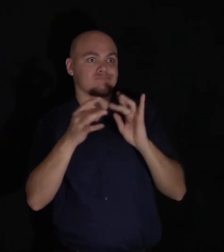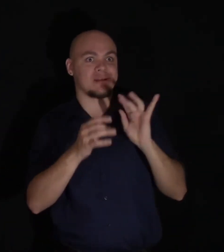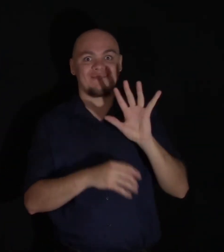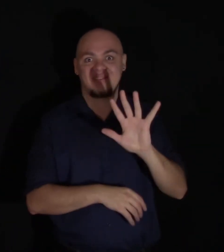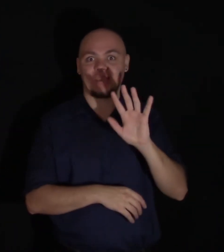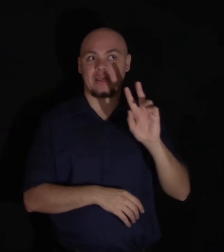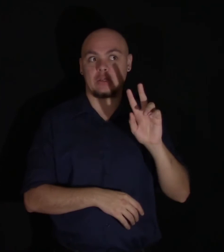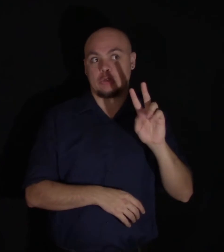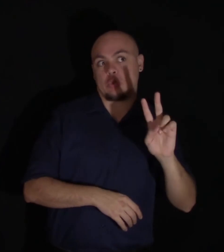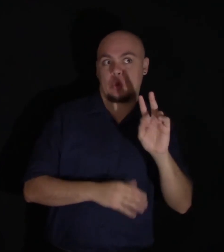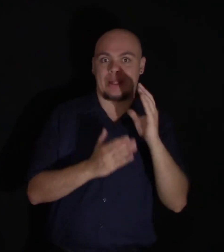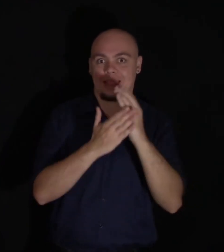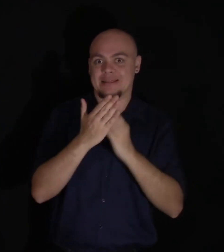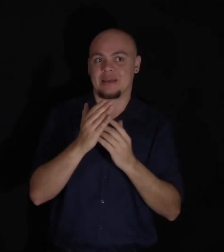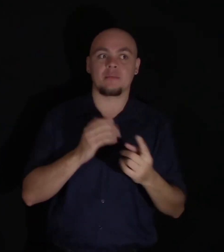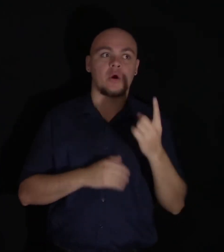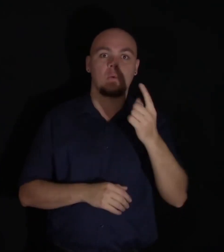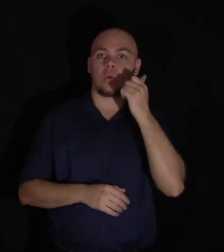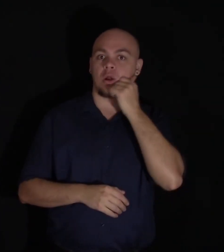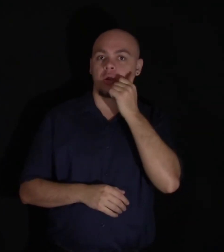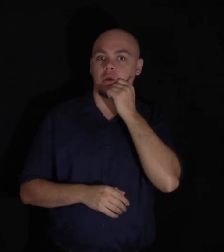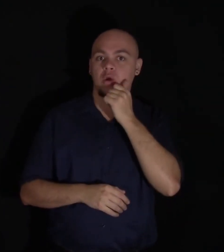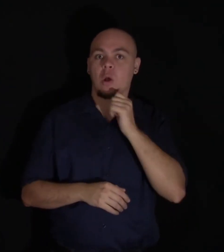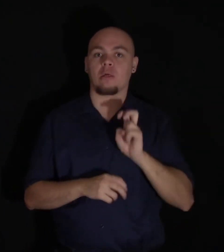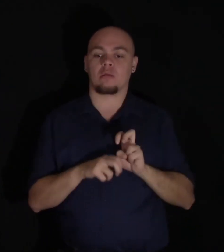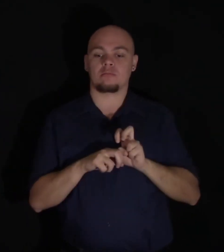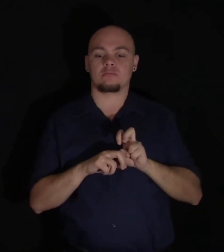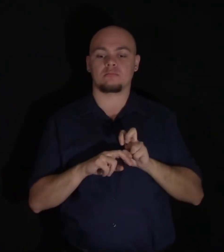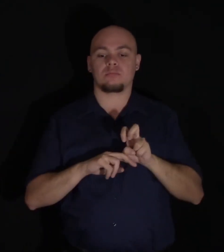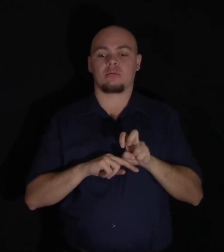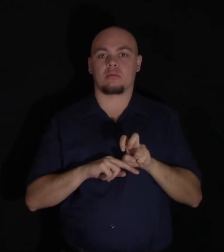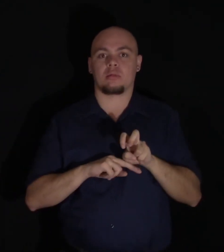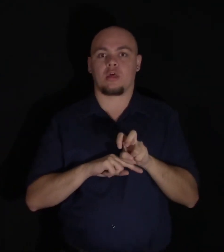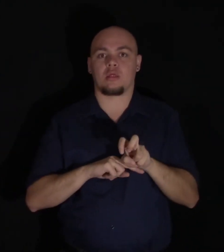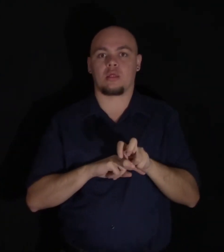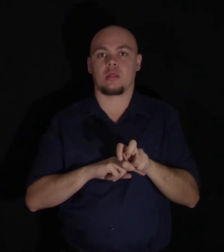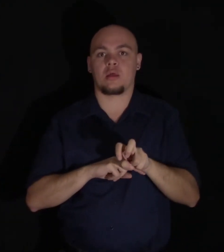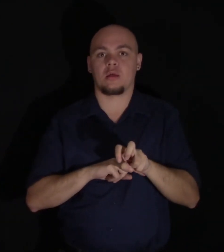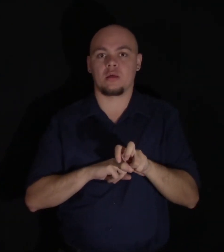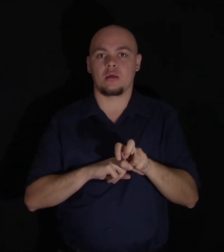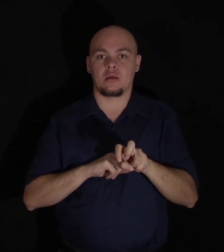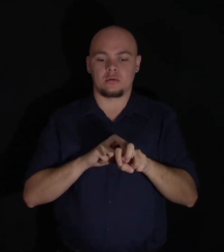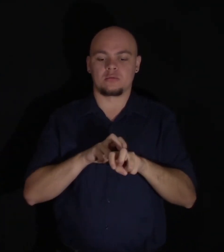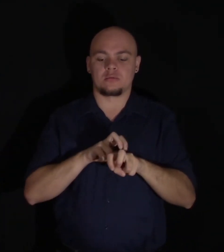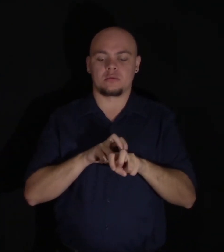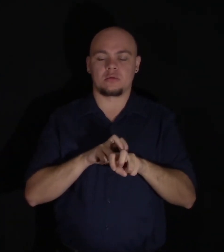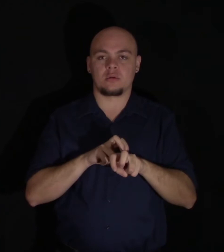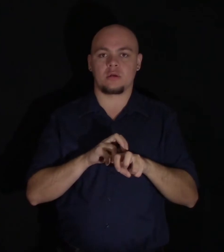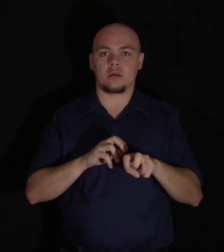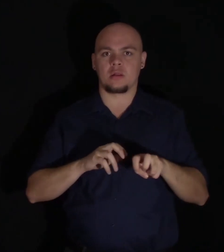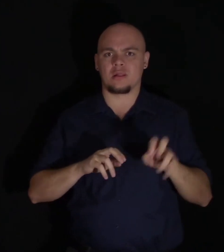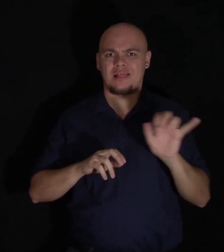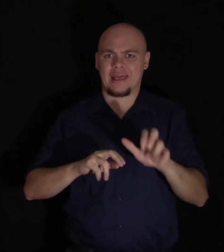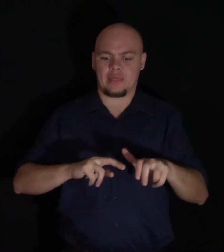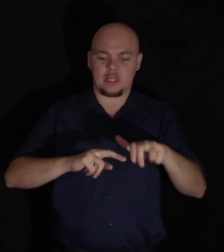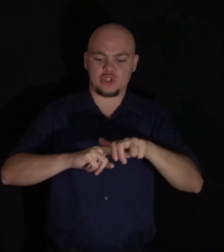And another funny part of that is one girl just kept scooting up farther on her chair. She thought I meant like sit on the edge of your